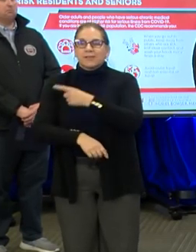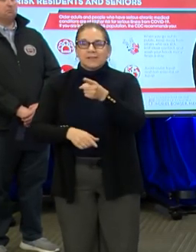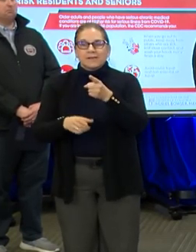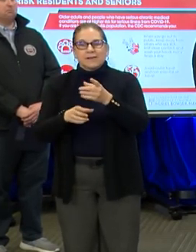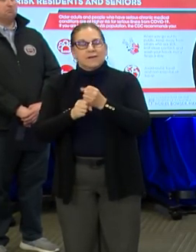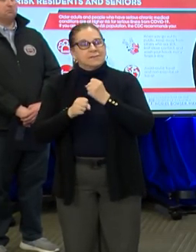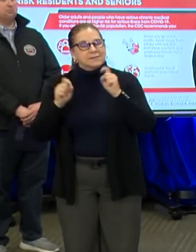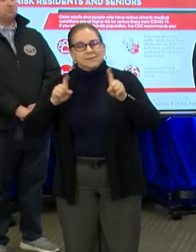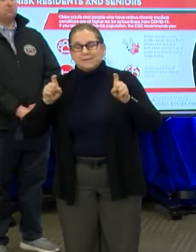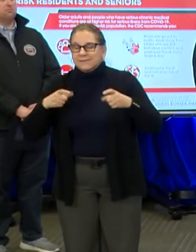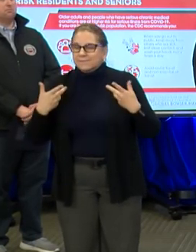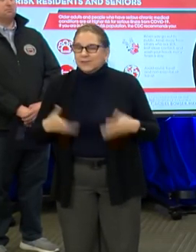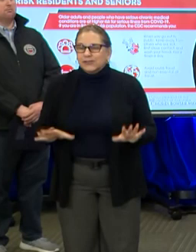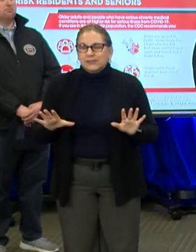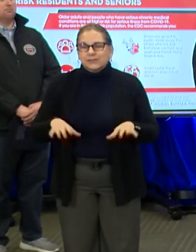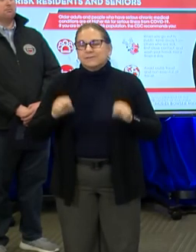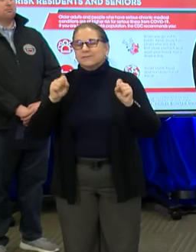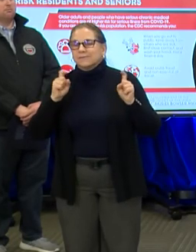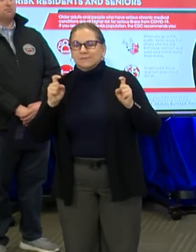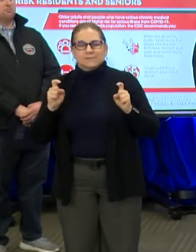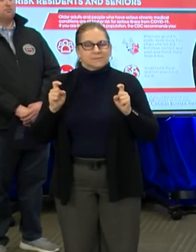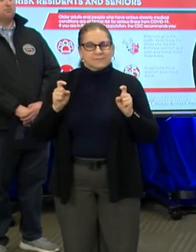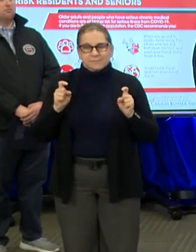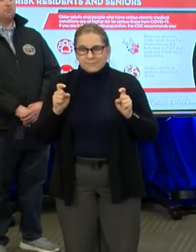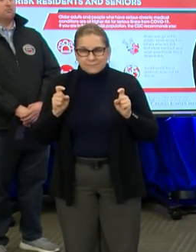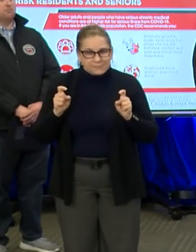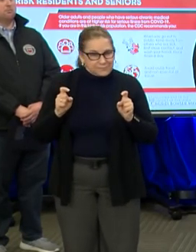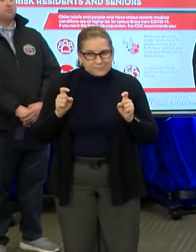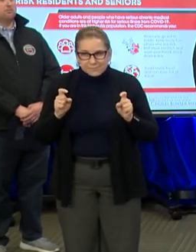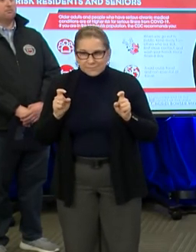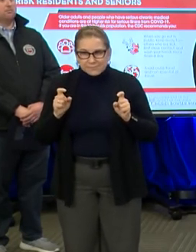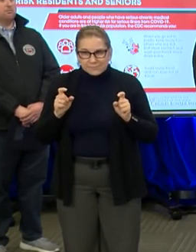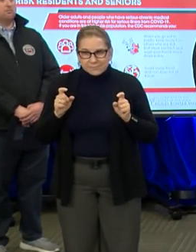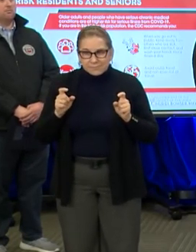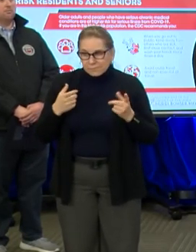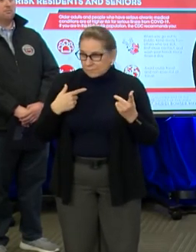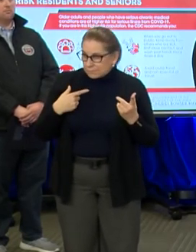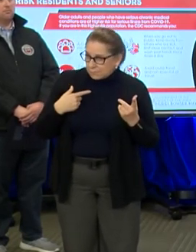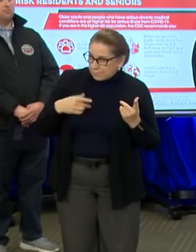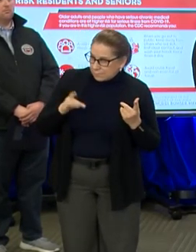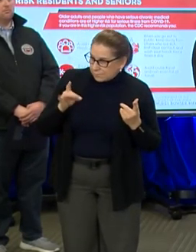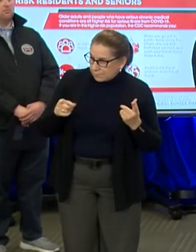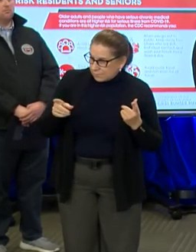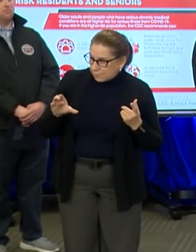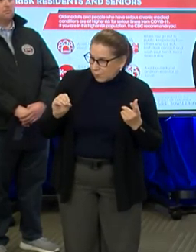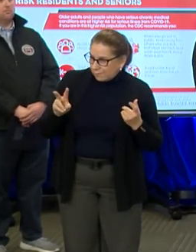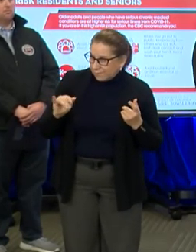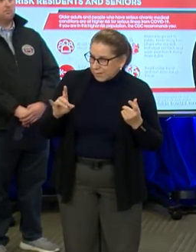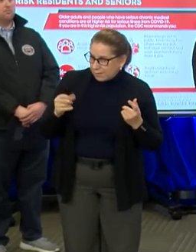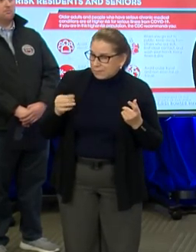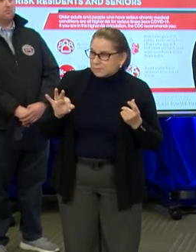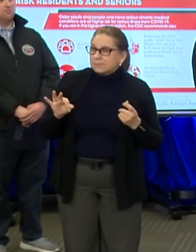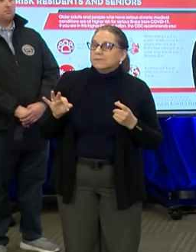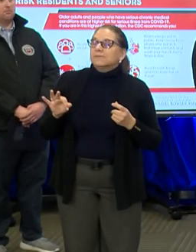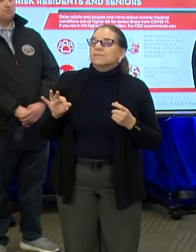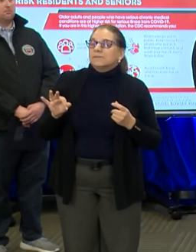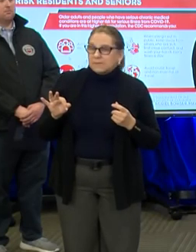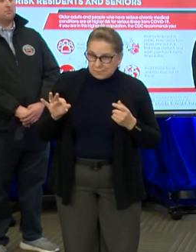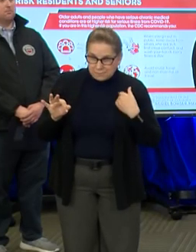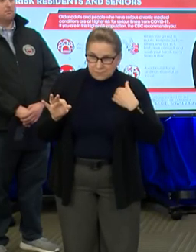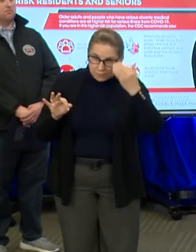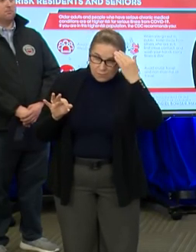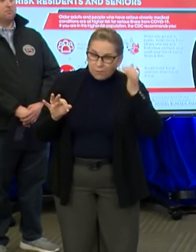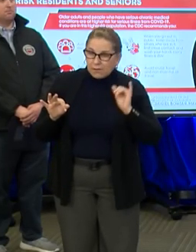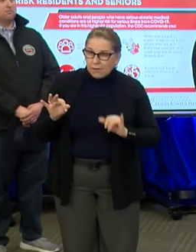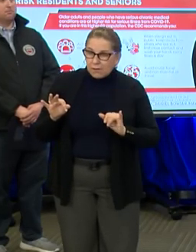not they have COVID-19 as the reason for their symptoms and the reason for their hospitalization, the faster that hospitals can